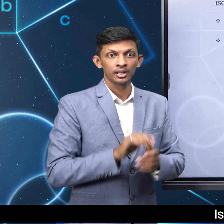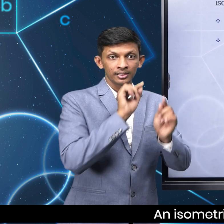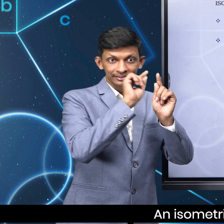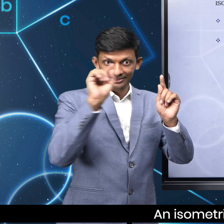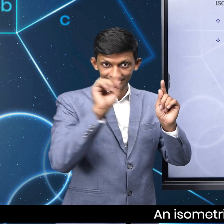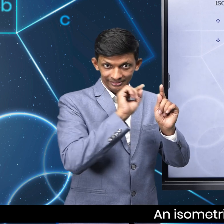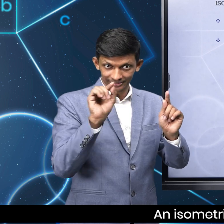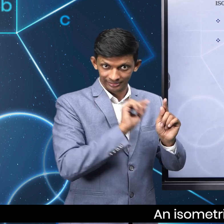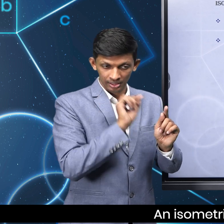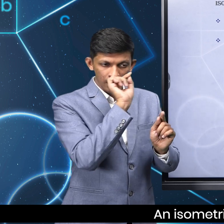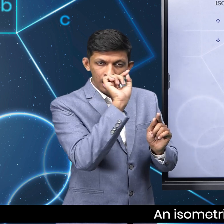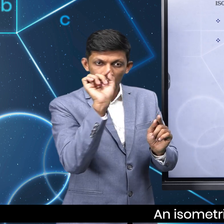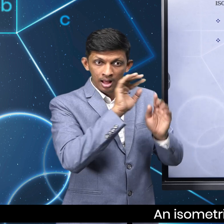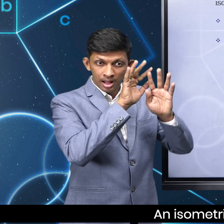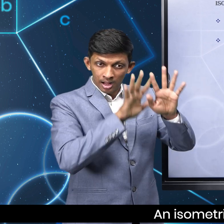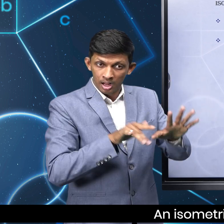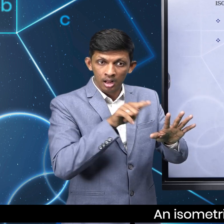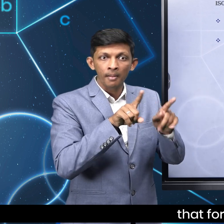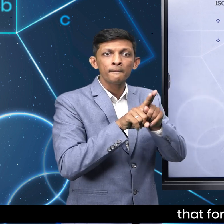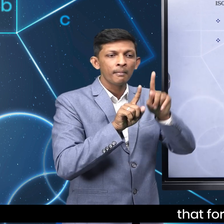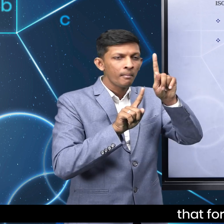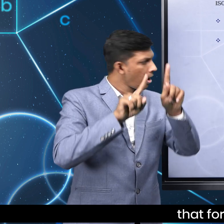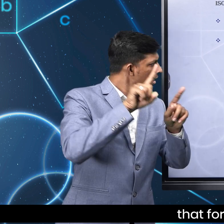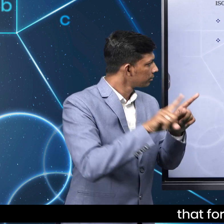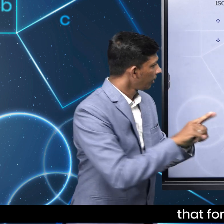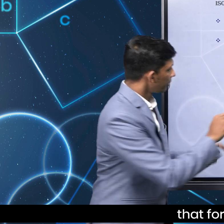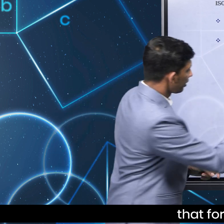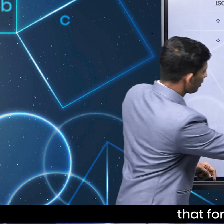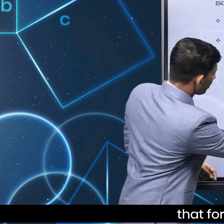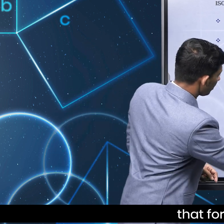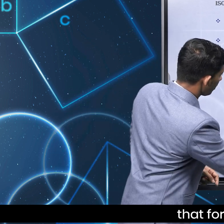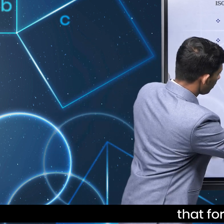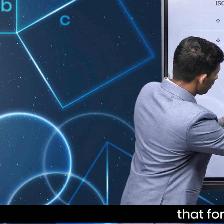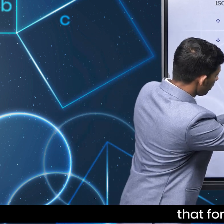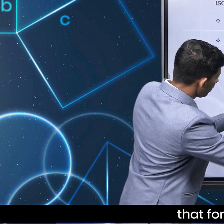An isometric sheet is made up of dots that form equilateral triangles.